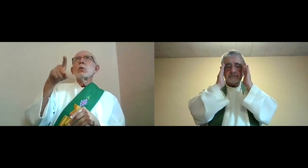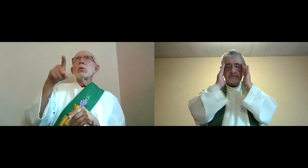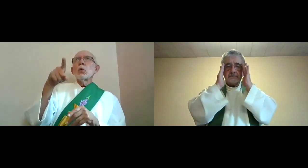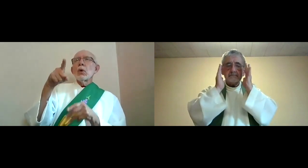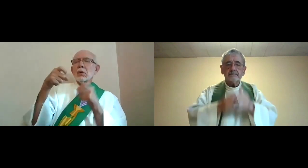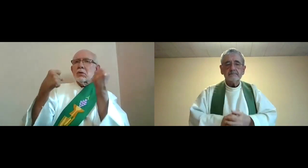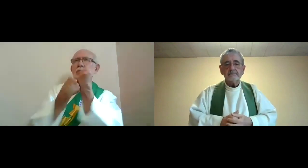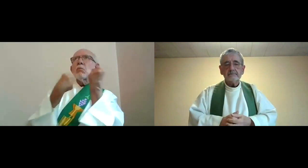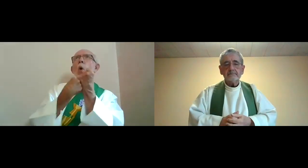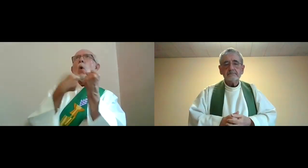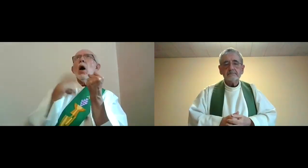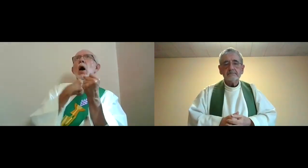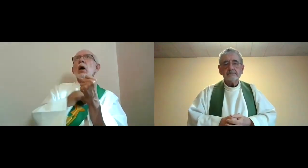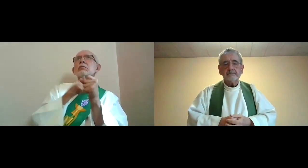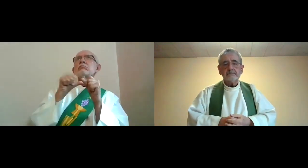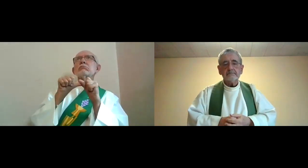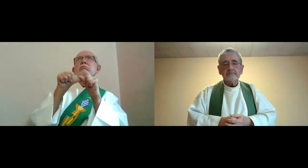Lord, You support us